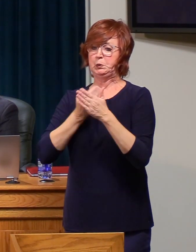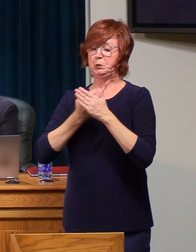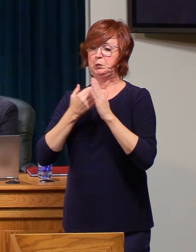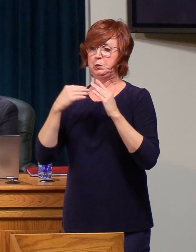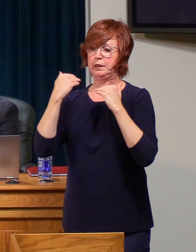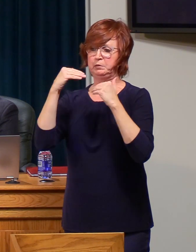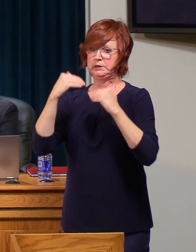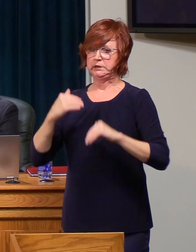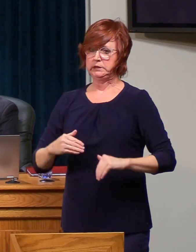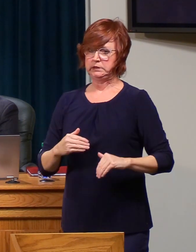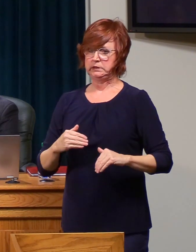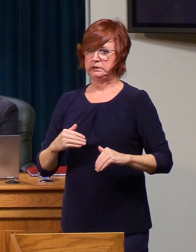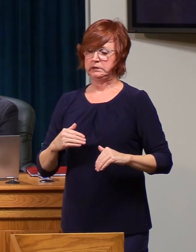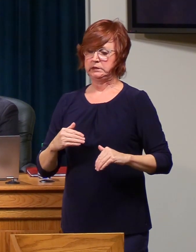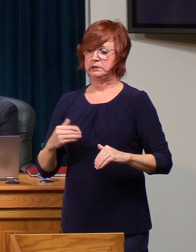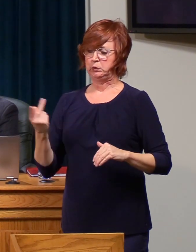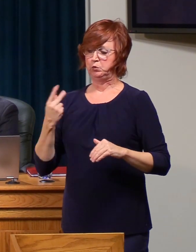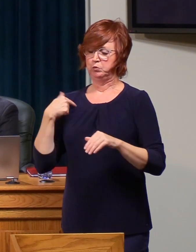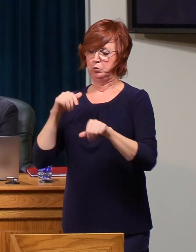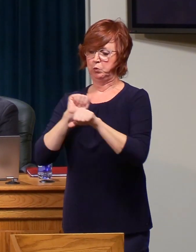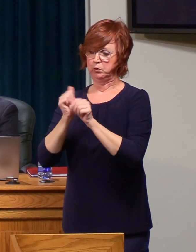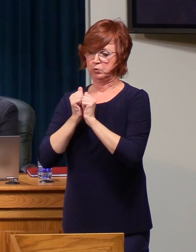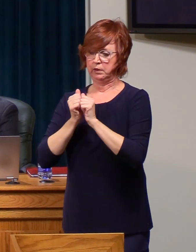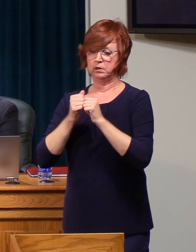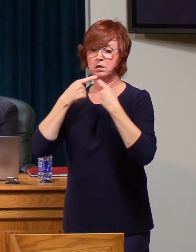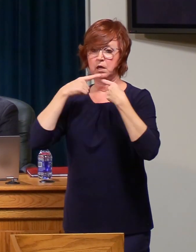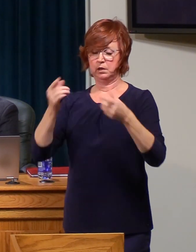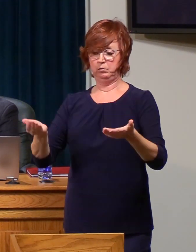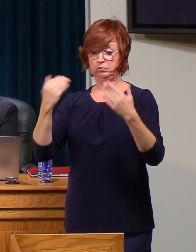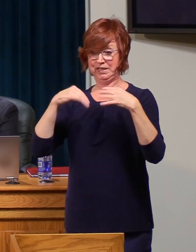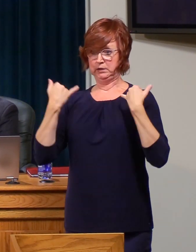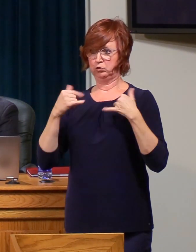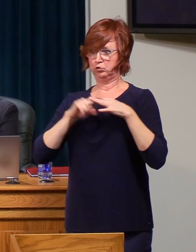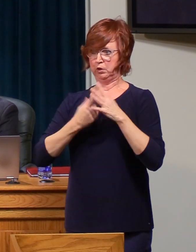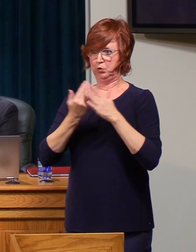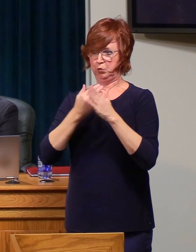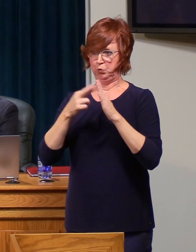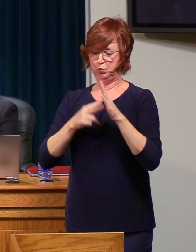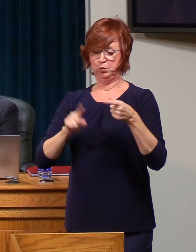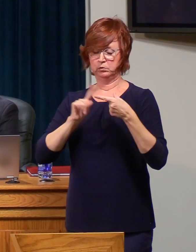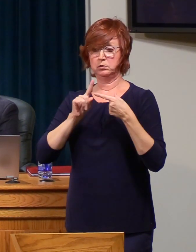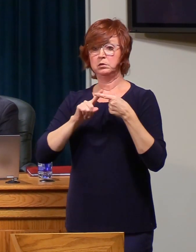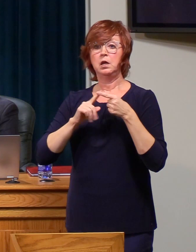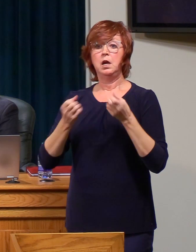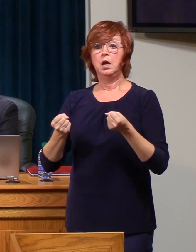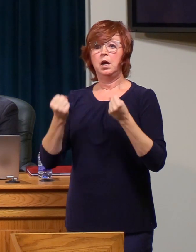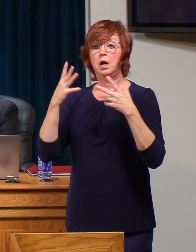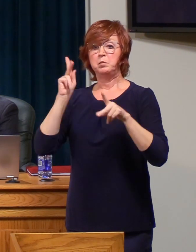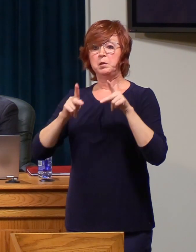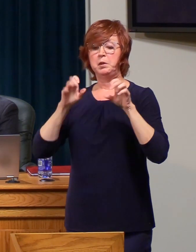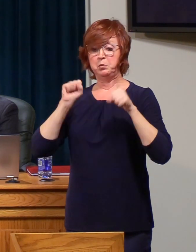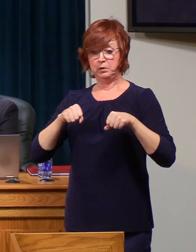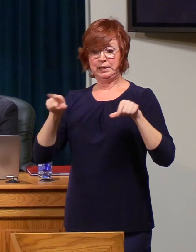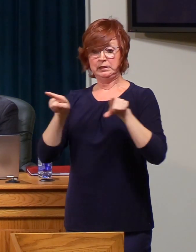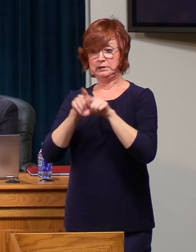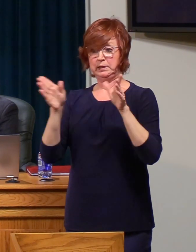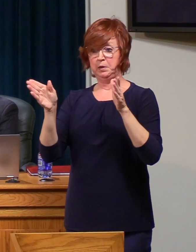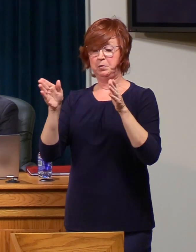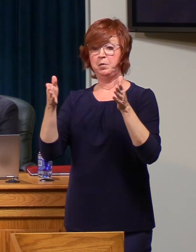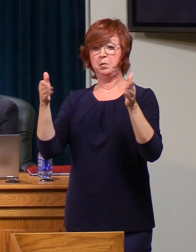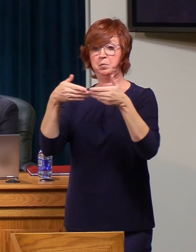restrictions. So effective immediately, public gatherings are now limited to no more than 25 people.